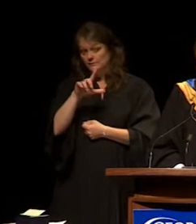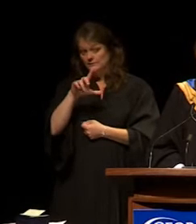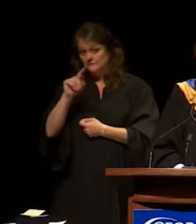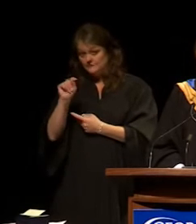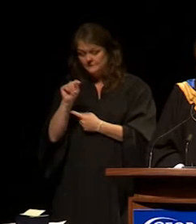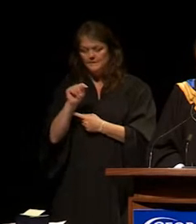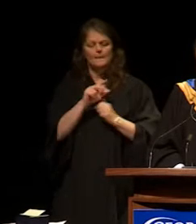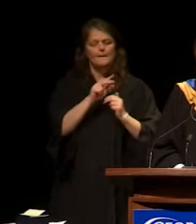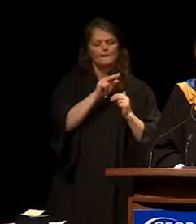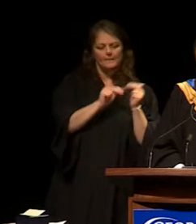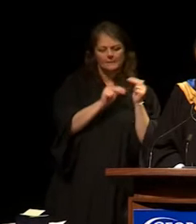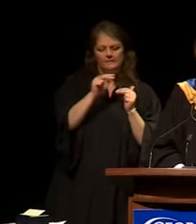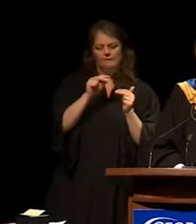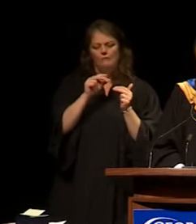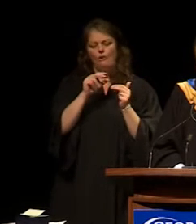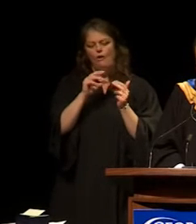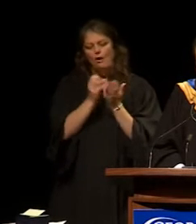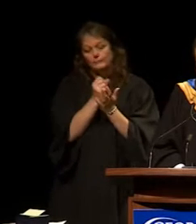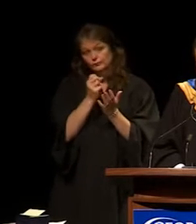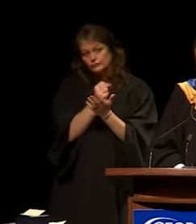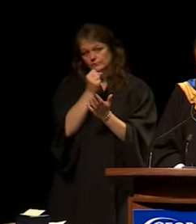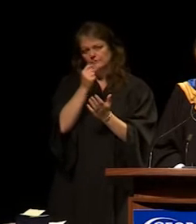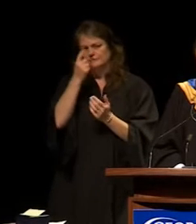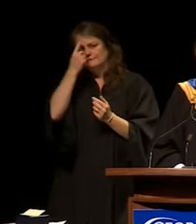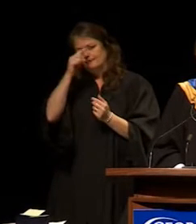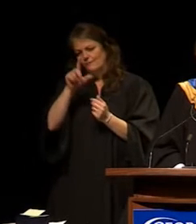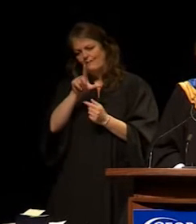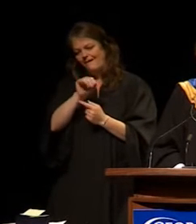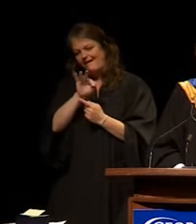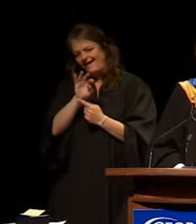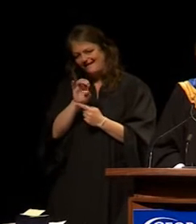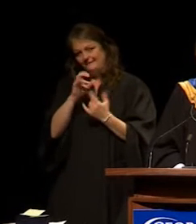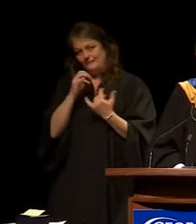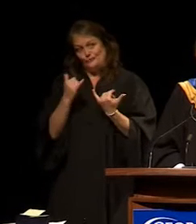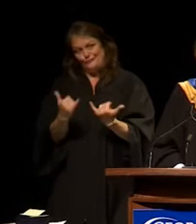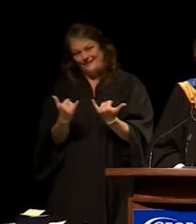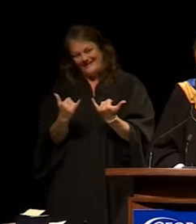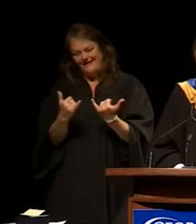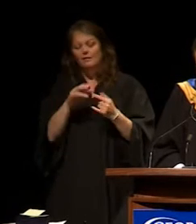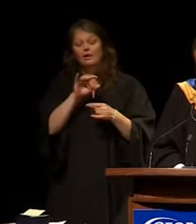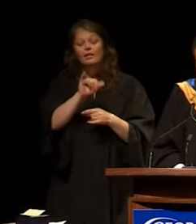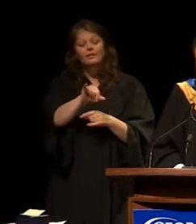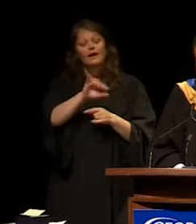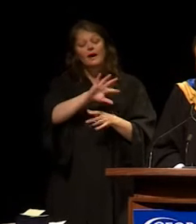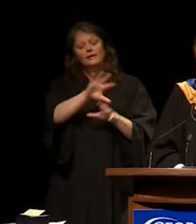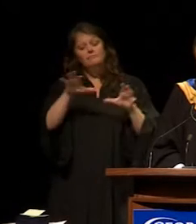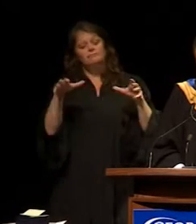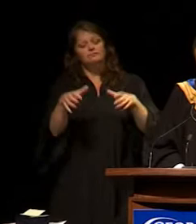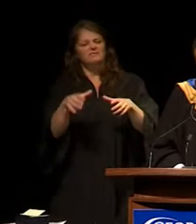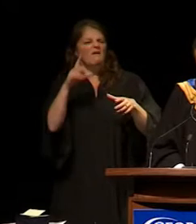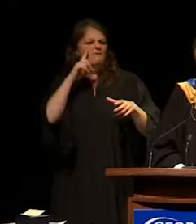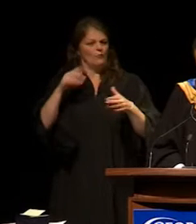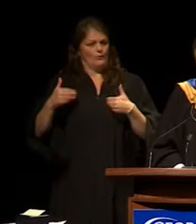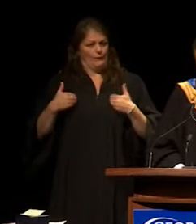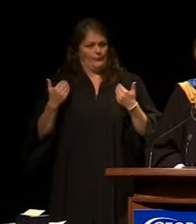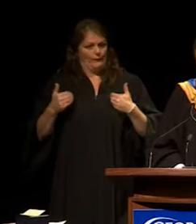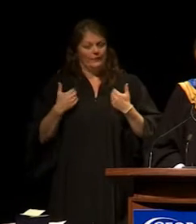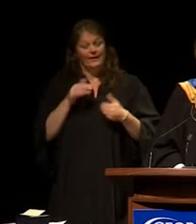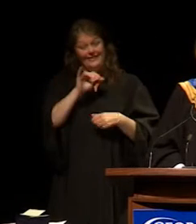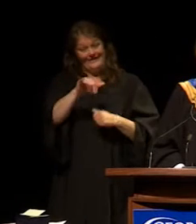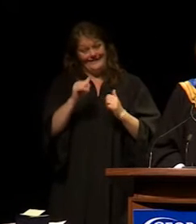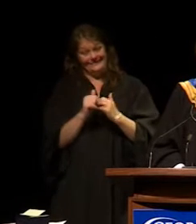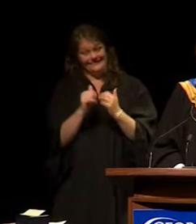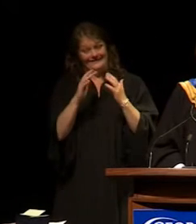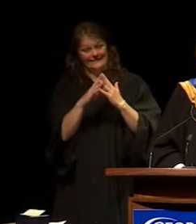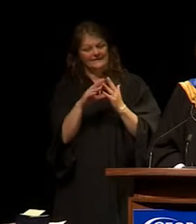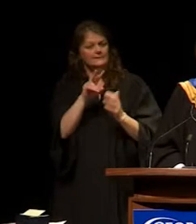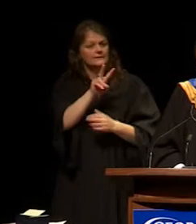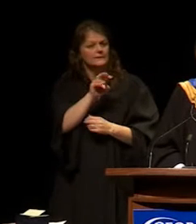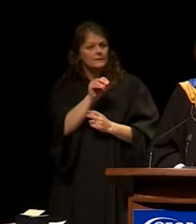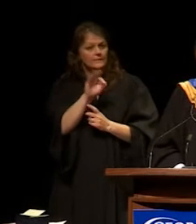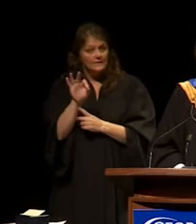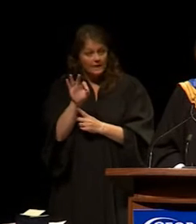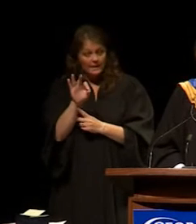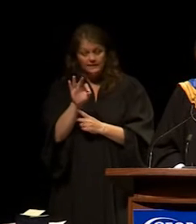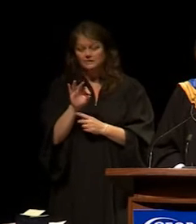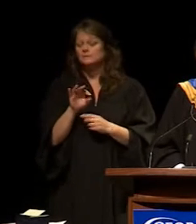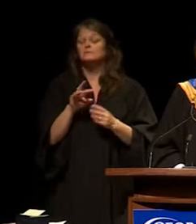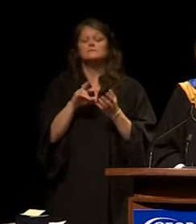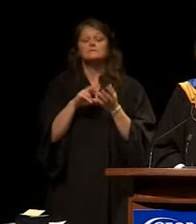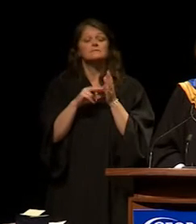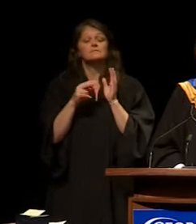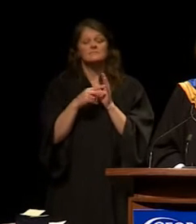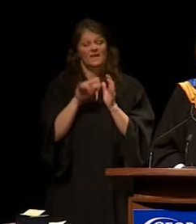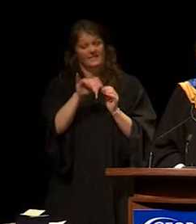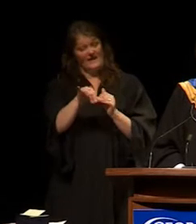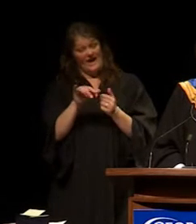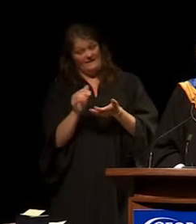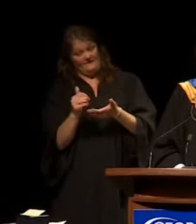Building Opportunities for Life Today. Since its creation in 2009, the foundation has